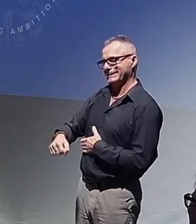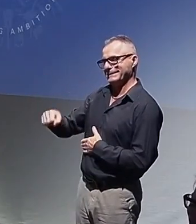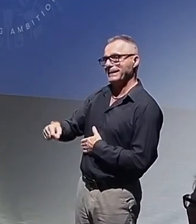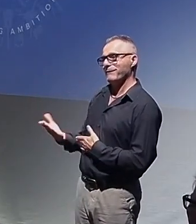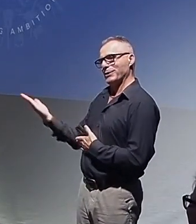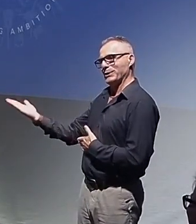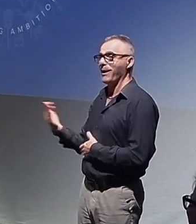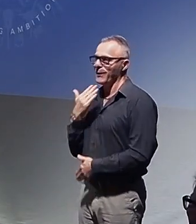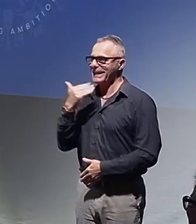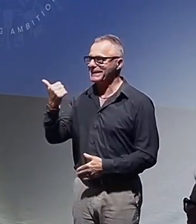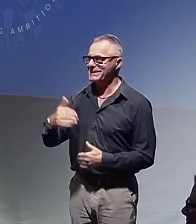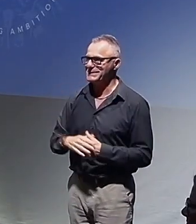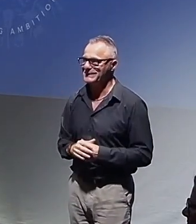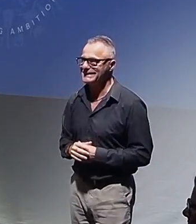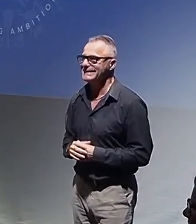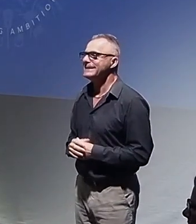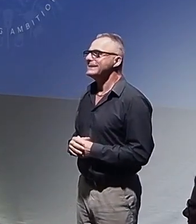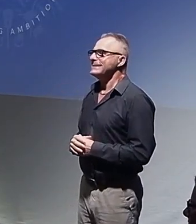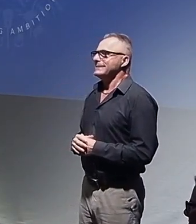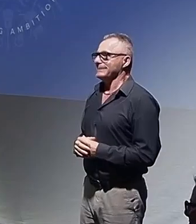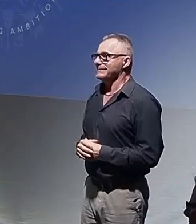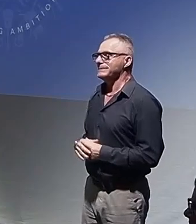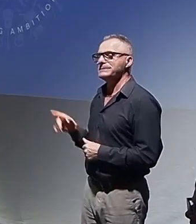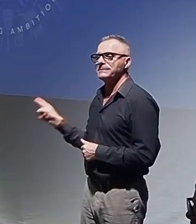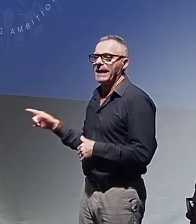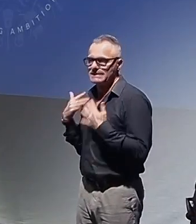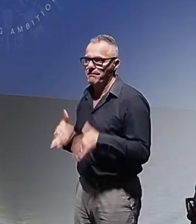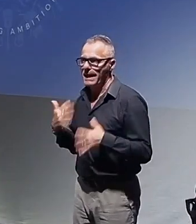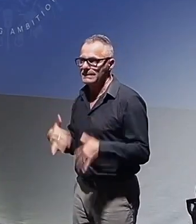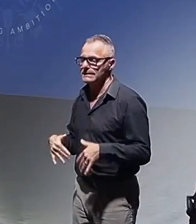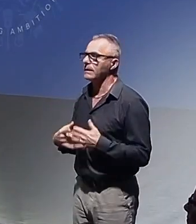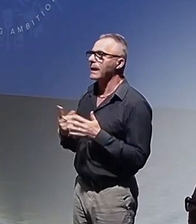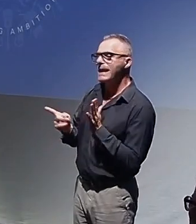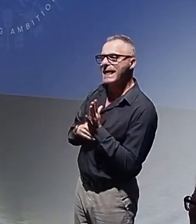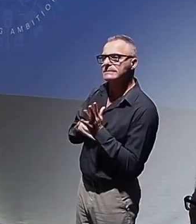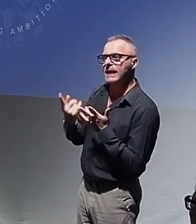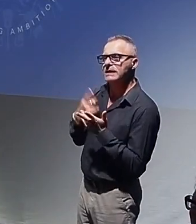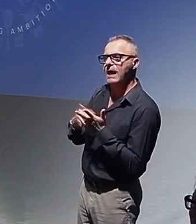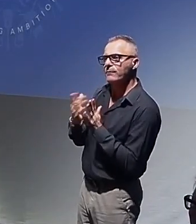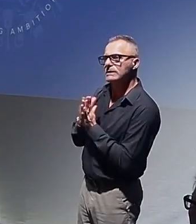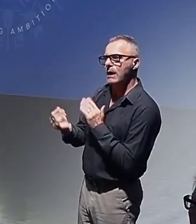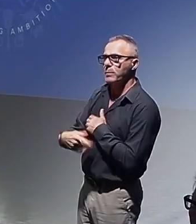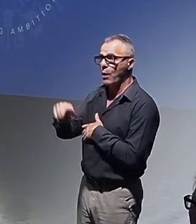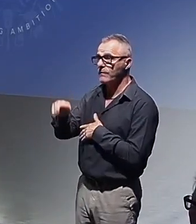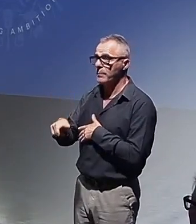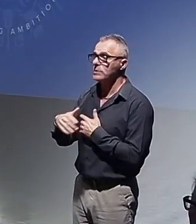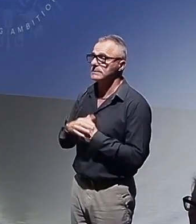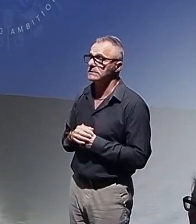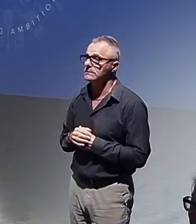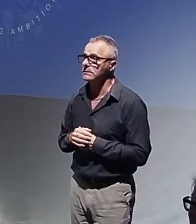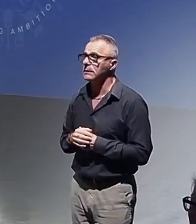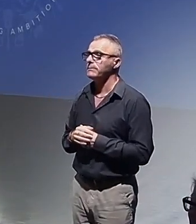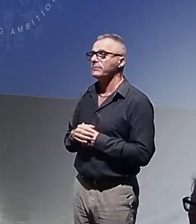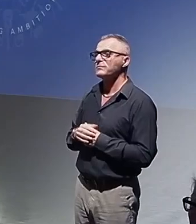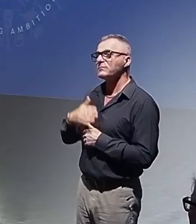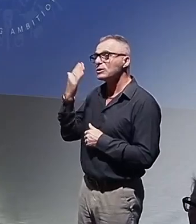right. Thank you. No, it's quite amazing. And again, Leslie's another example of somebody who kind of the school